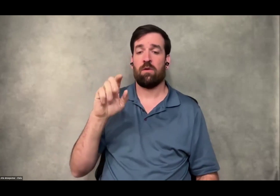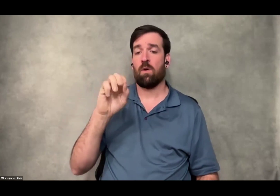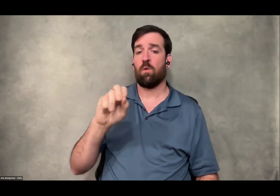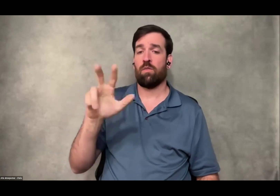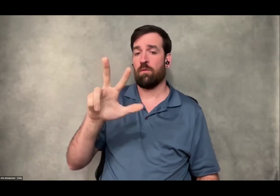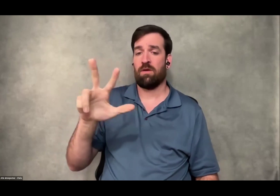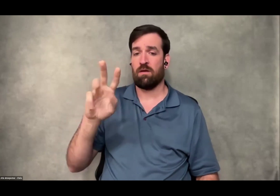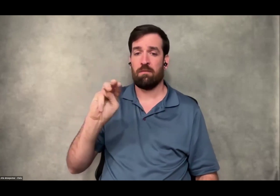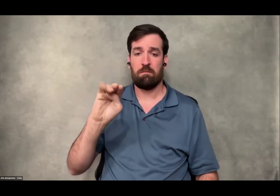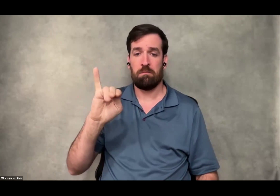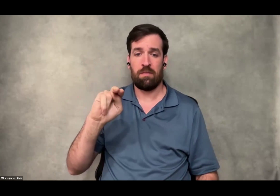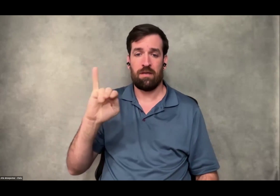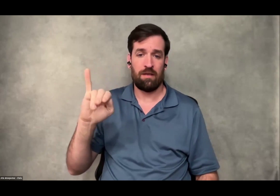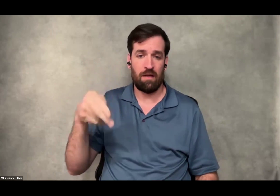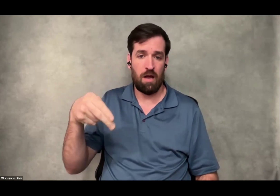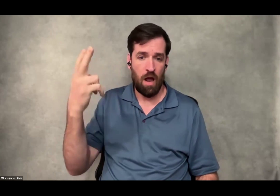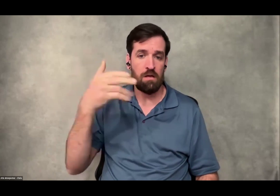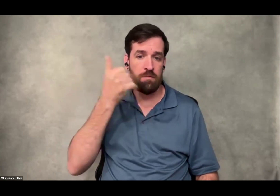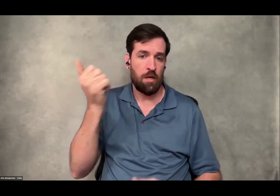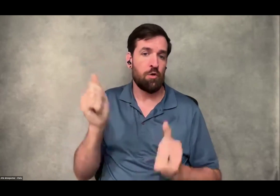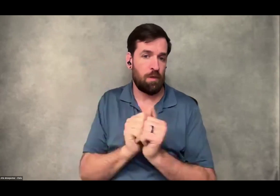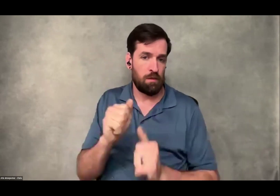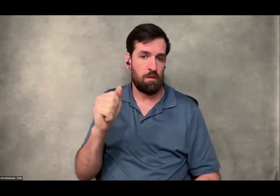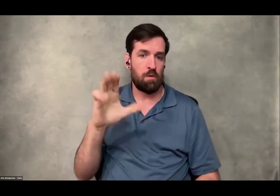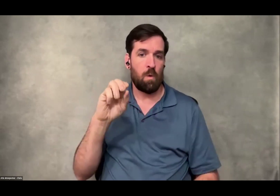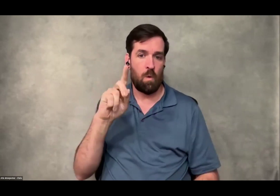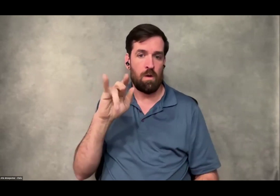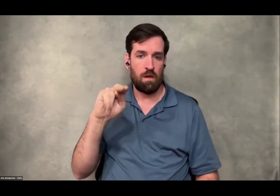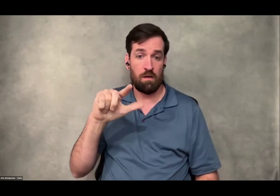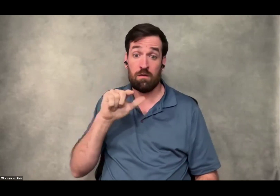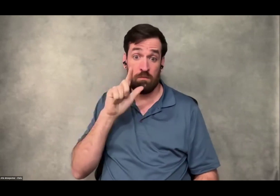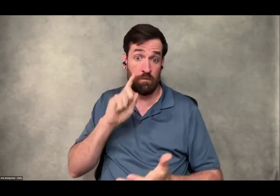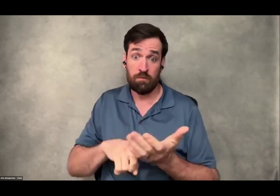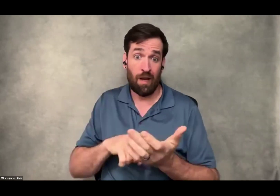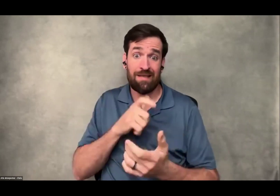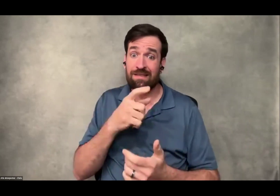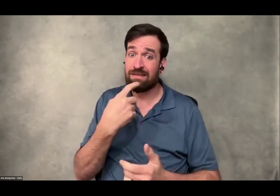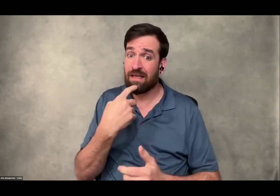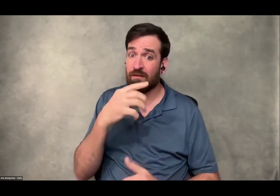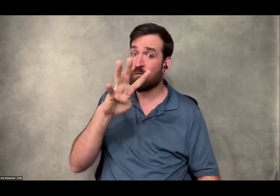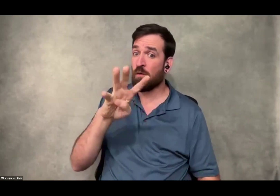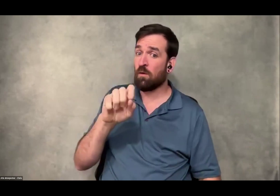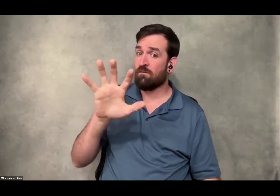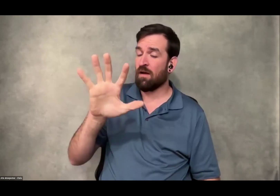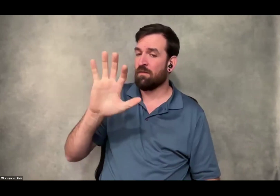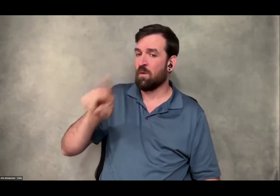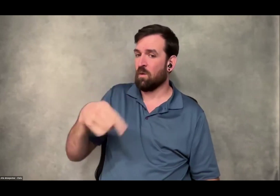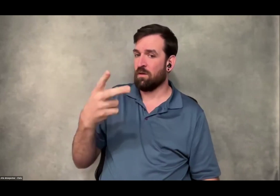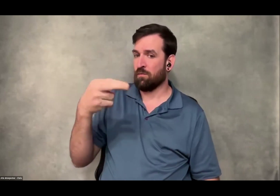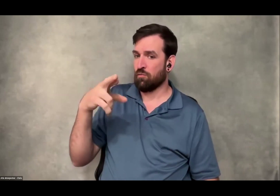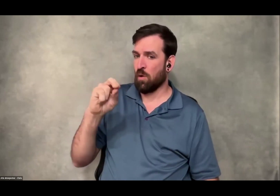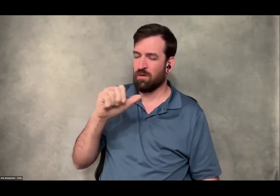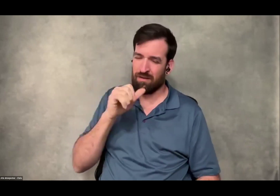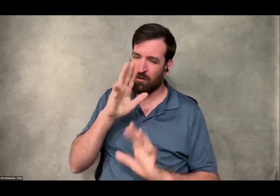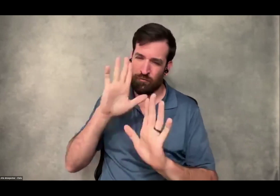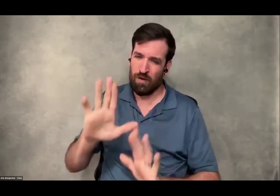Mini High is better with coding. Notice I didn't even say 4.5. That's only for pros. That's not even all that great